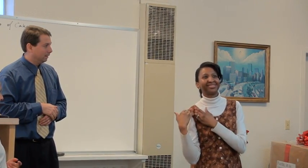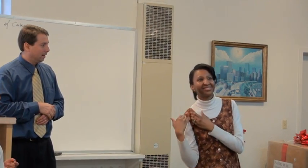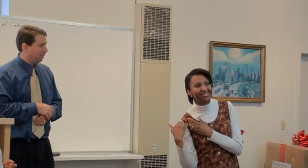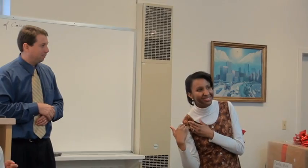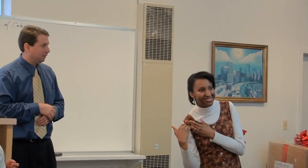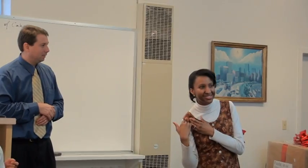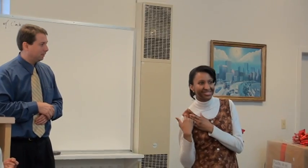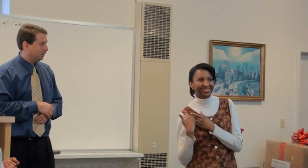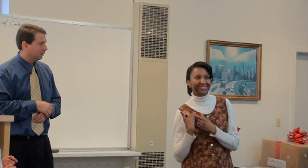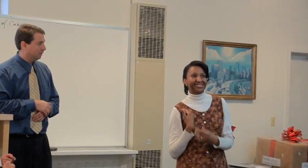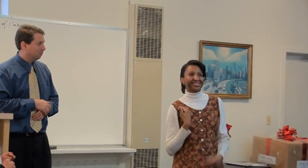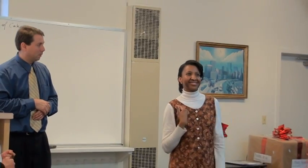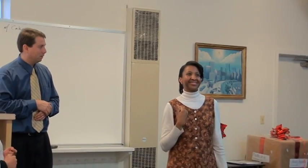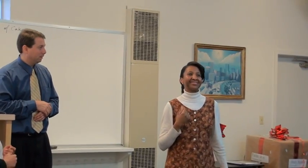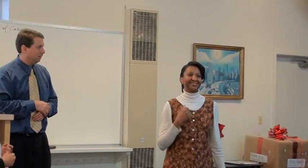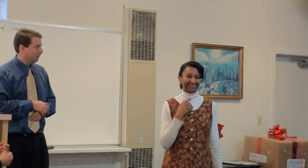I felt a burden.